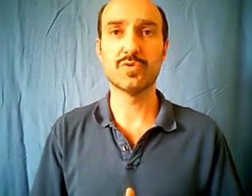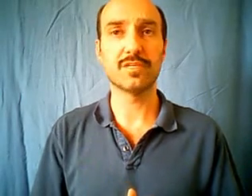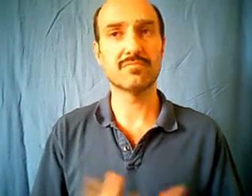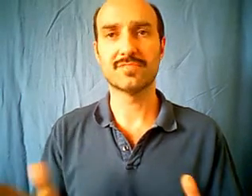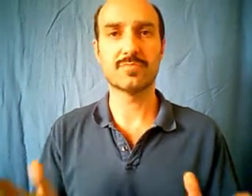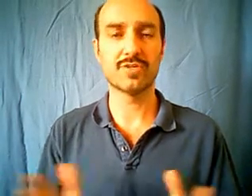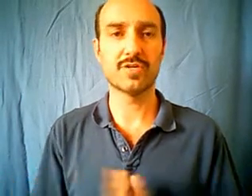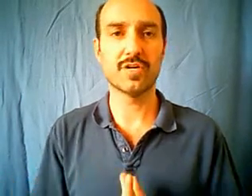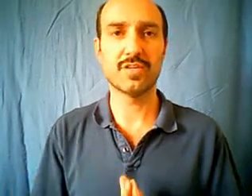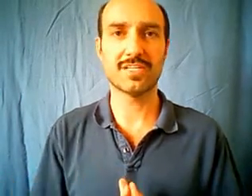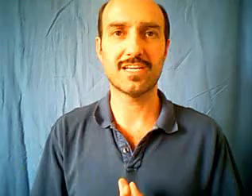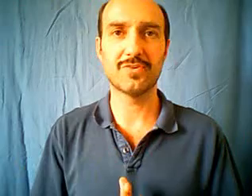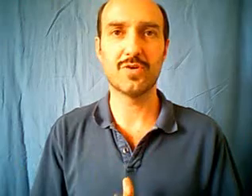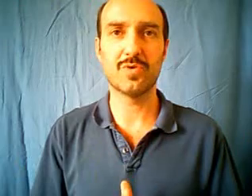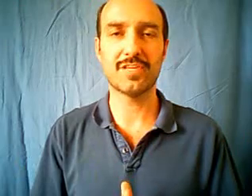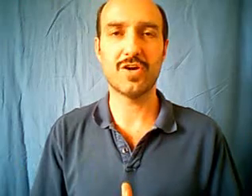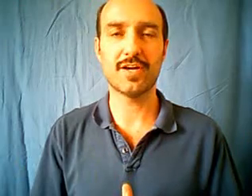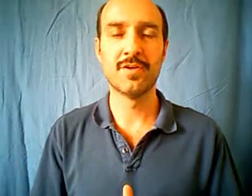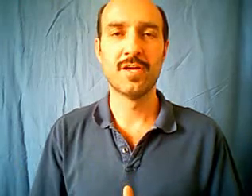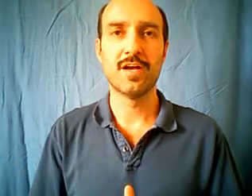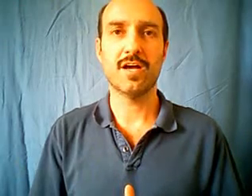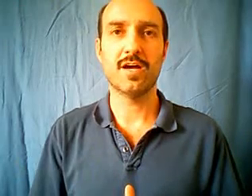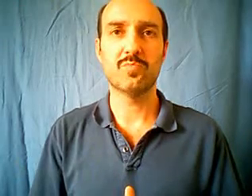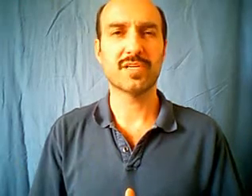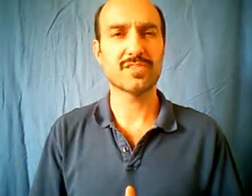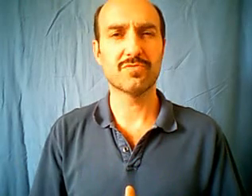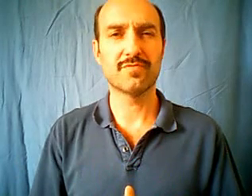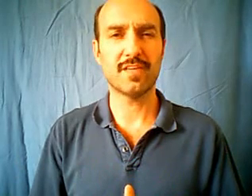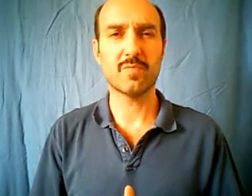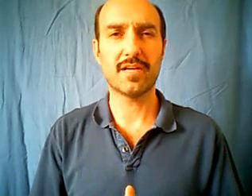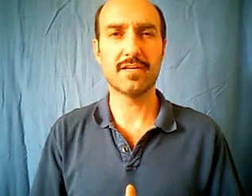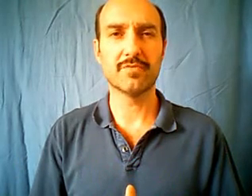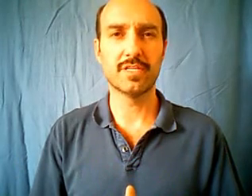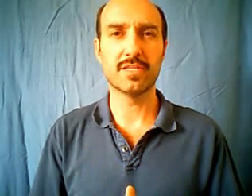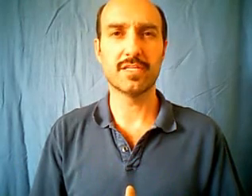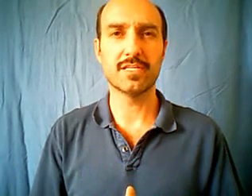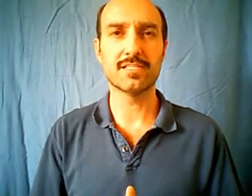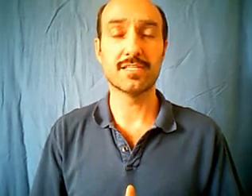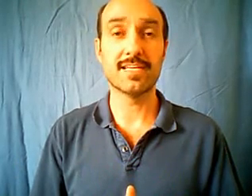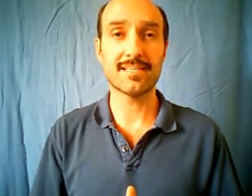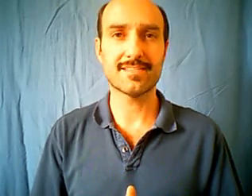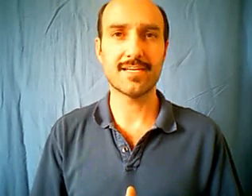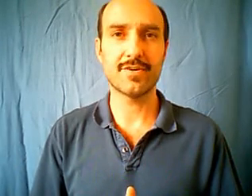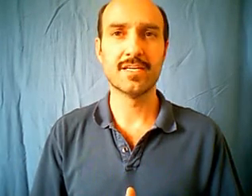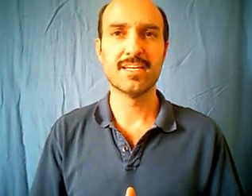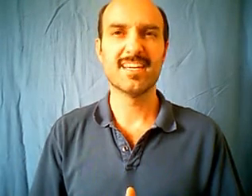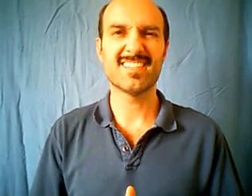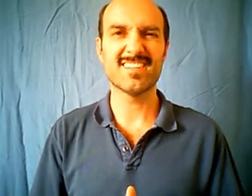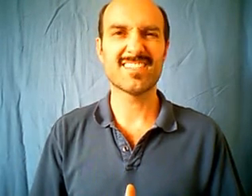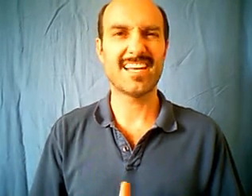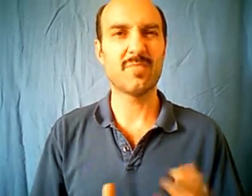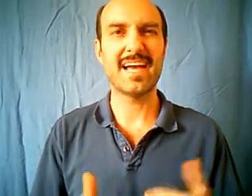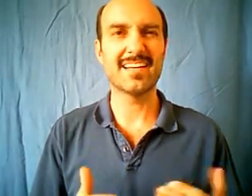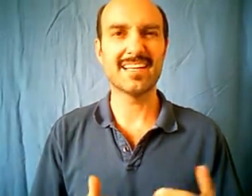and I'm sure there are others, I don't know what they are, because if you think about it, it really isn't necessary. It does sound bad in English